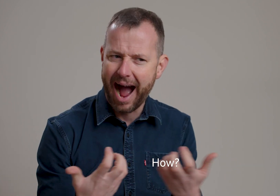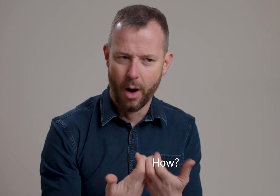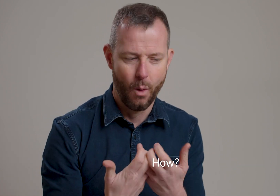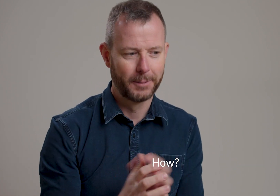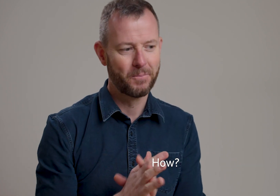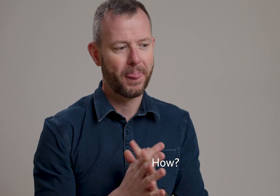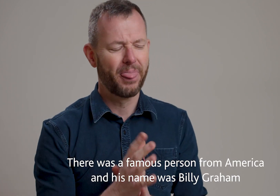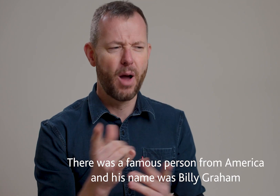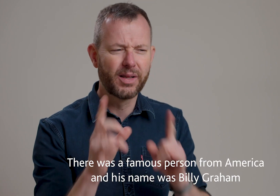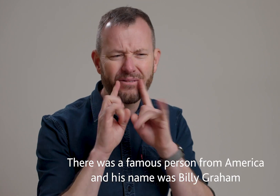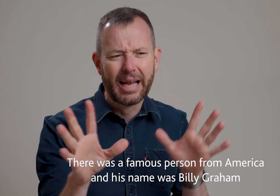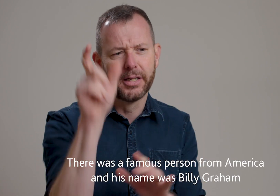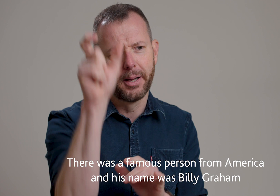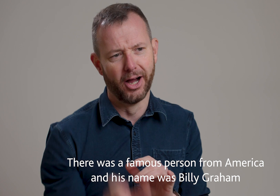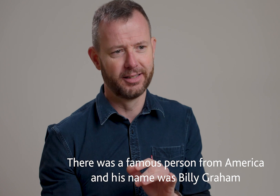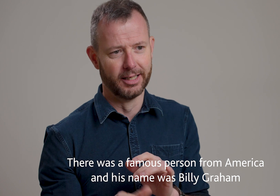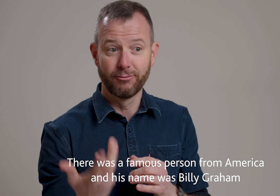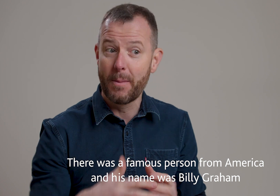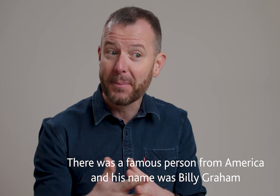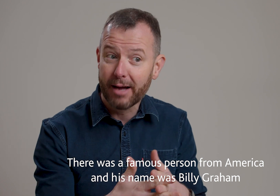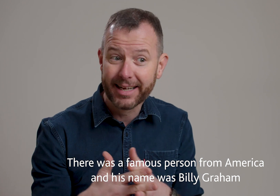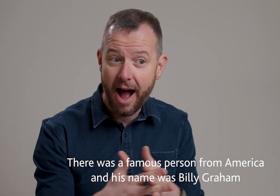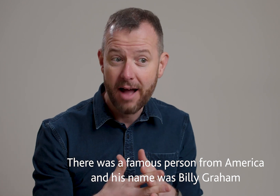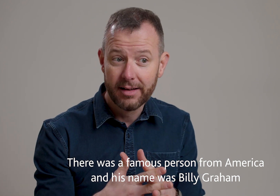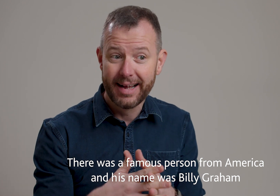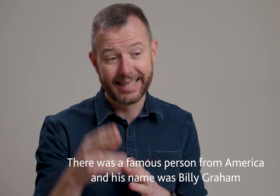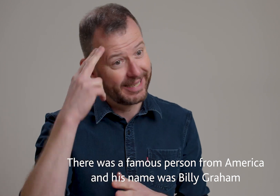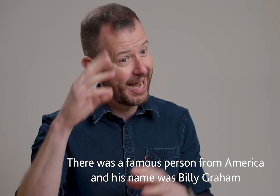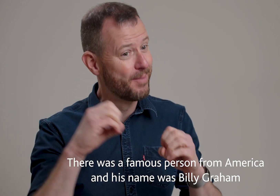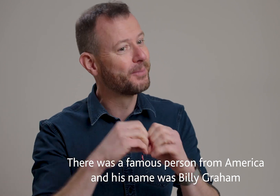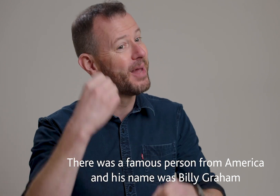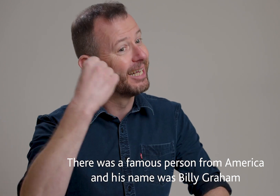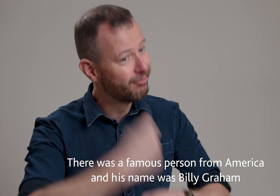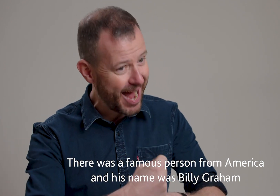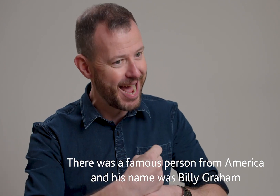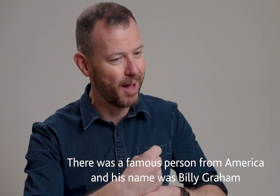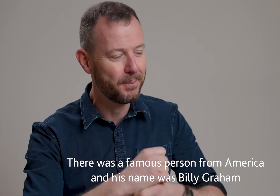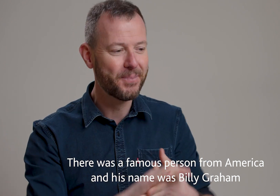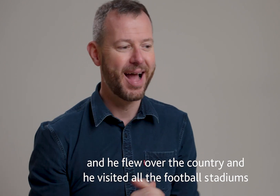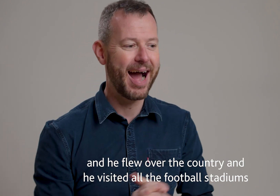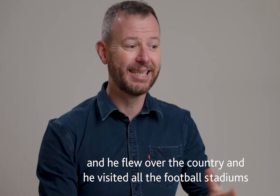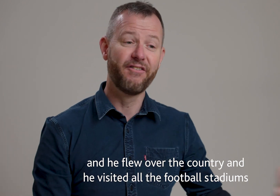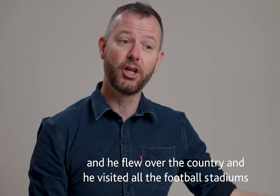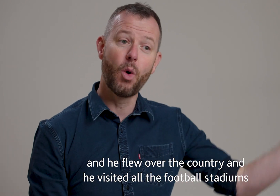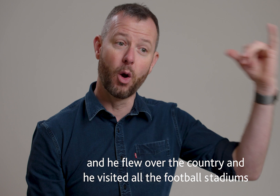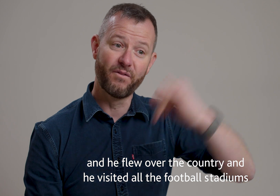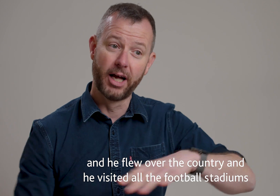How? That was the famous character from America. I did name Billy Fallon, and he flew over